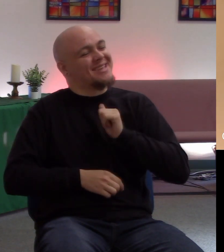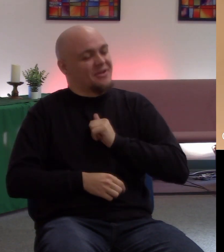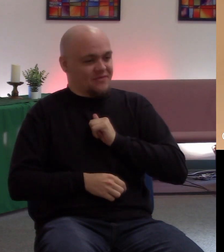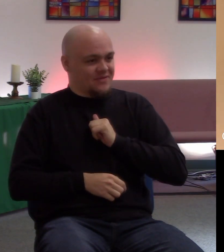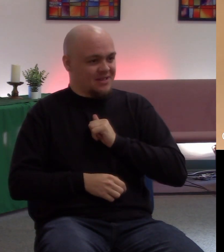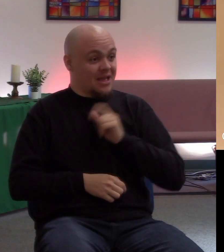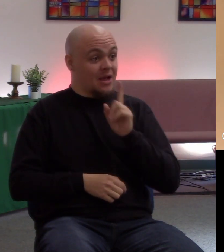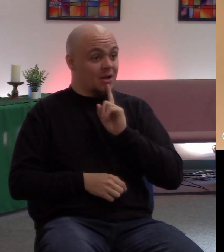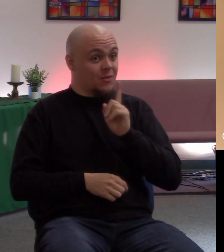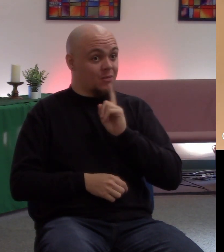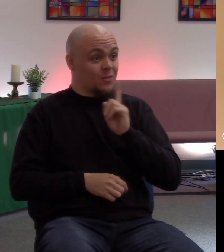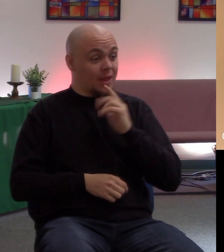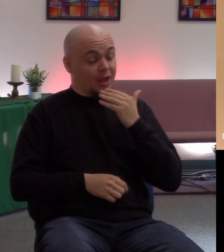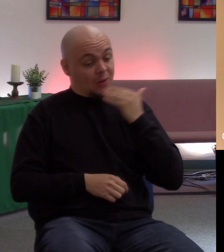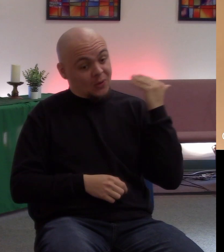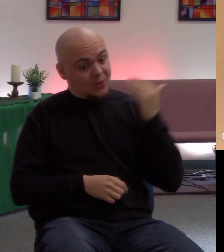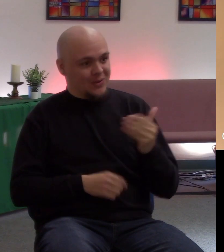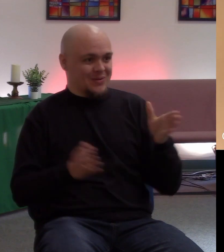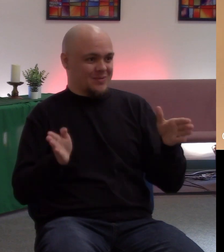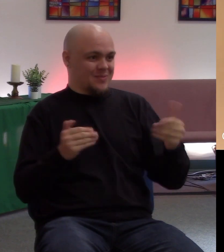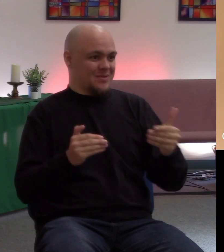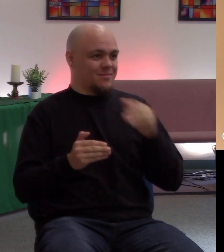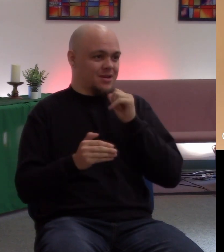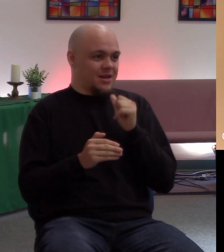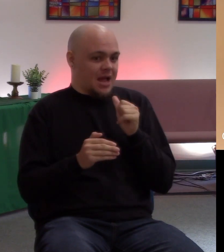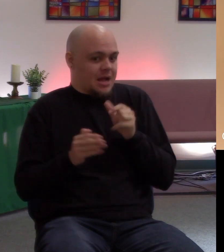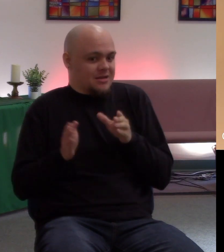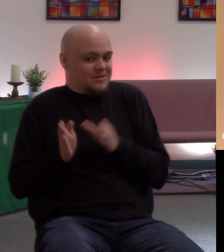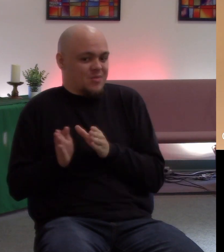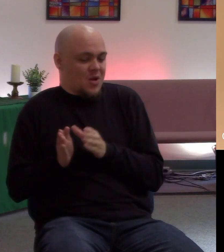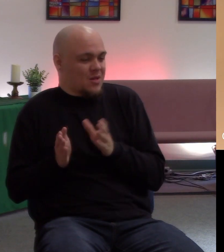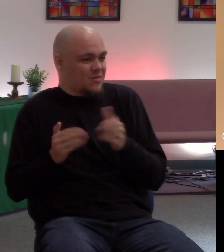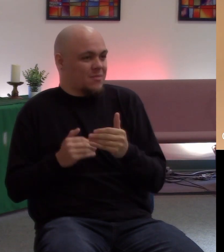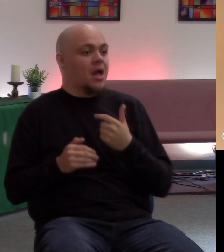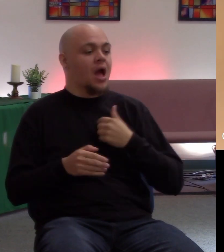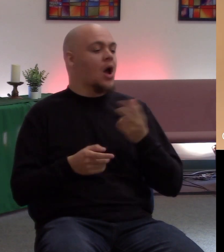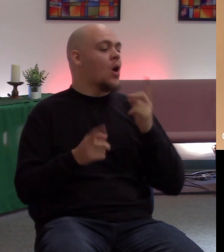I'd be on another cruise ship somewhere in the really good room.